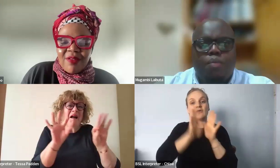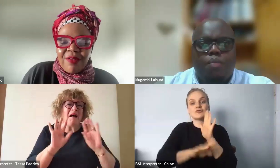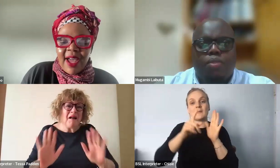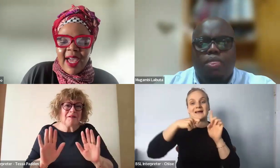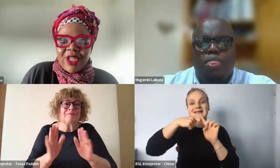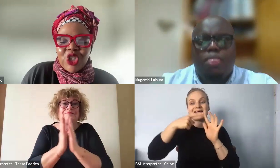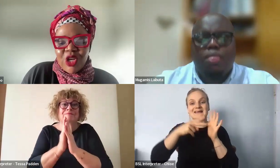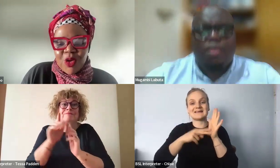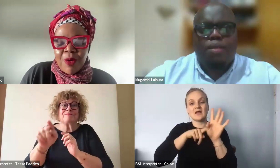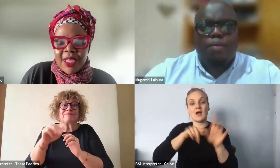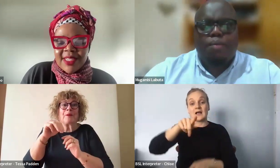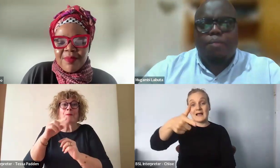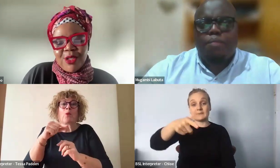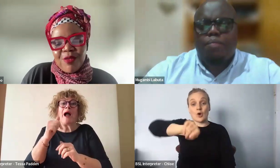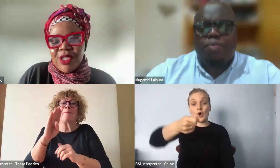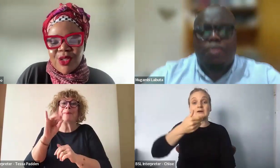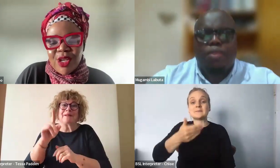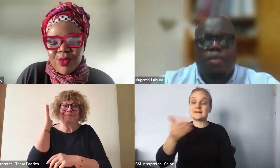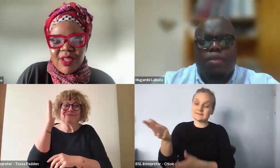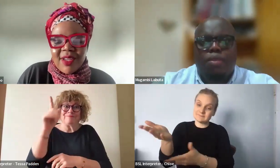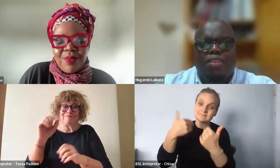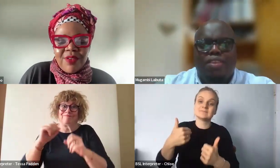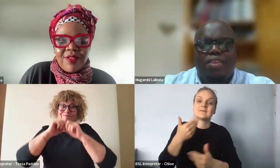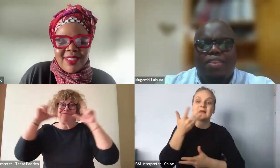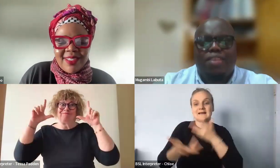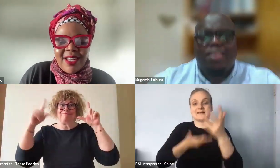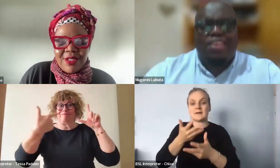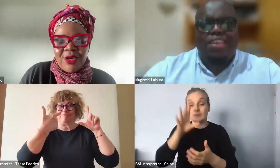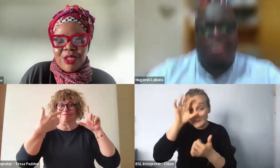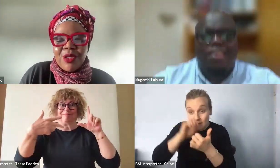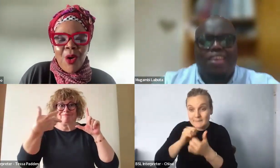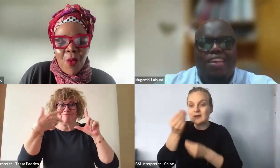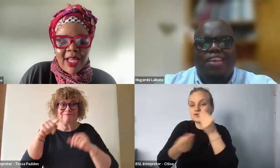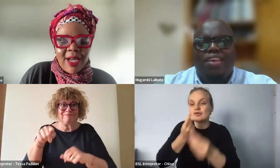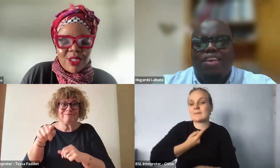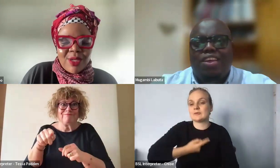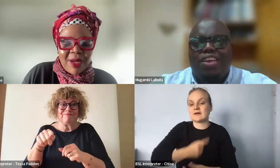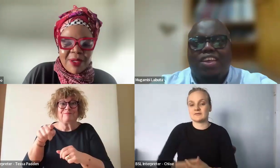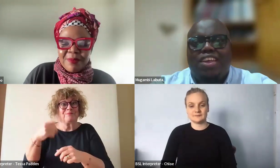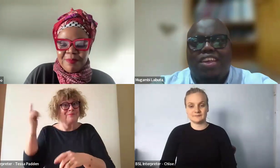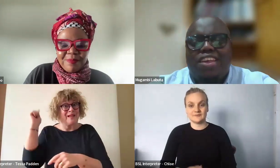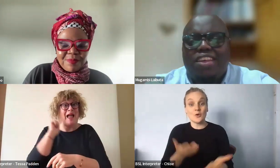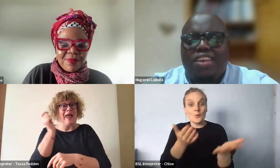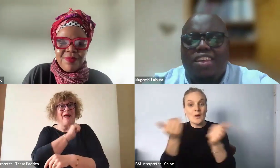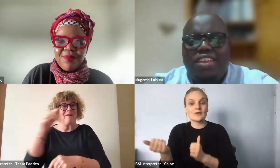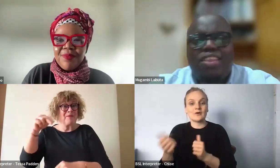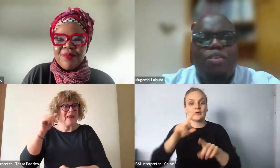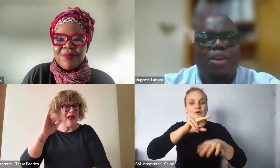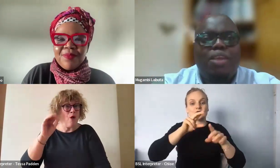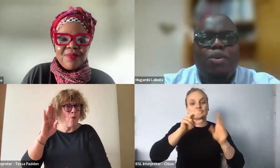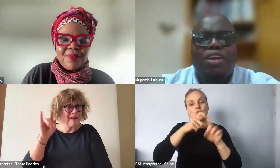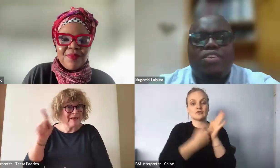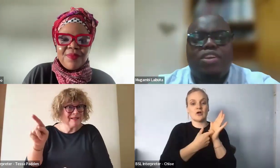introduce yourself and share your key points, but don't forget to start with a brief self-description. Welcome, Dr. Mugambi. Hey,